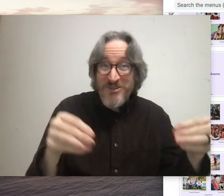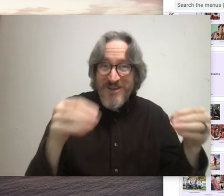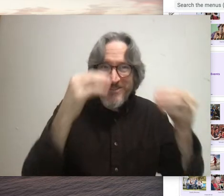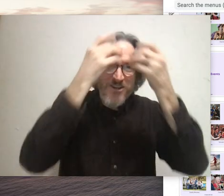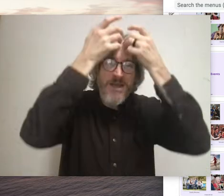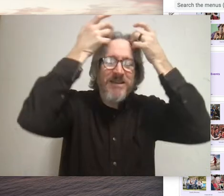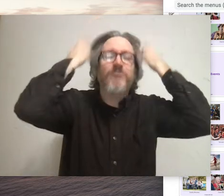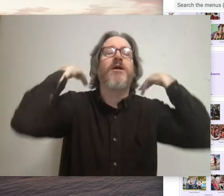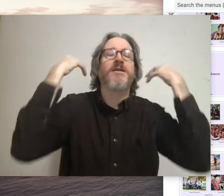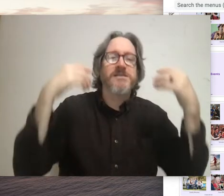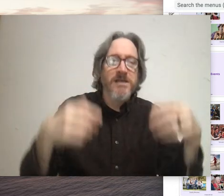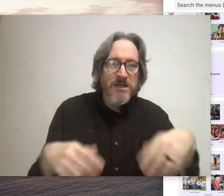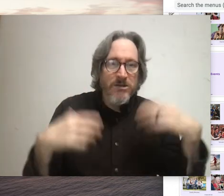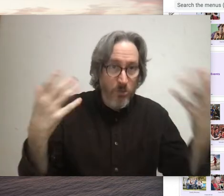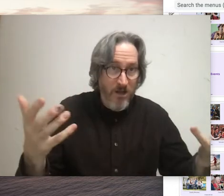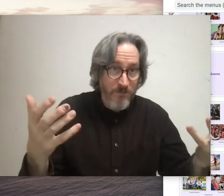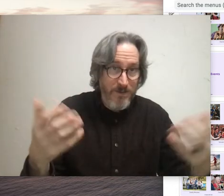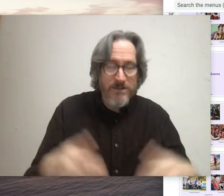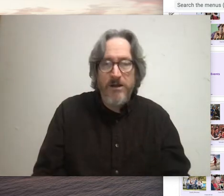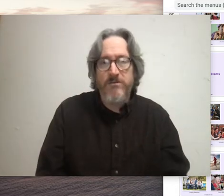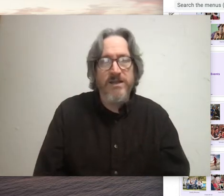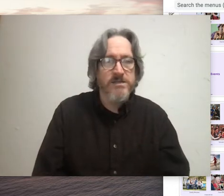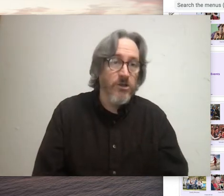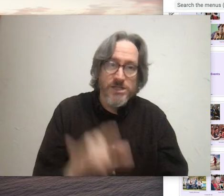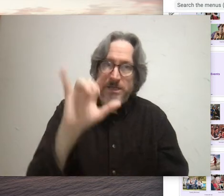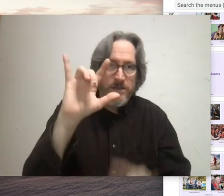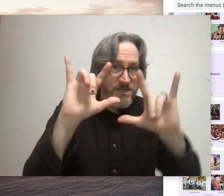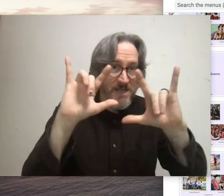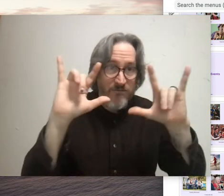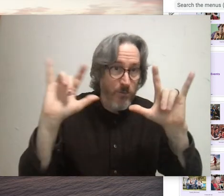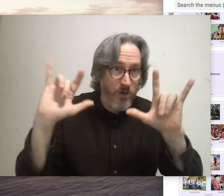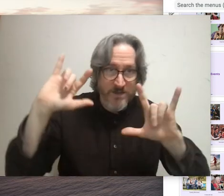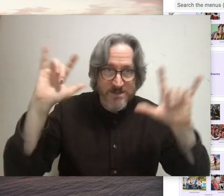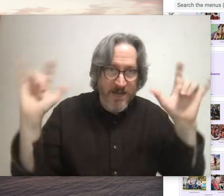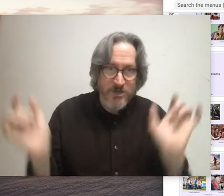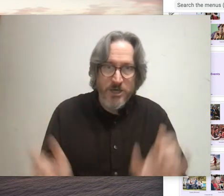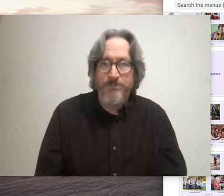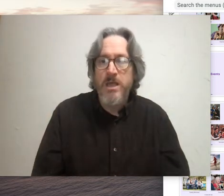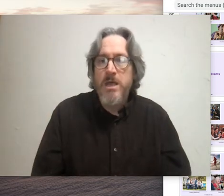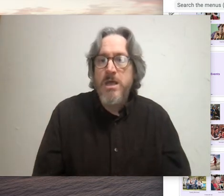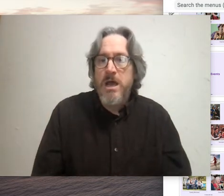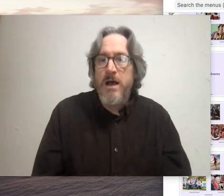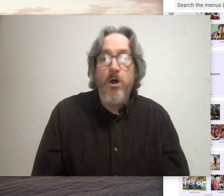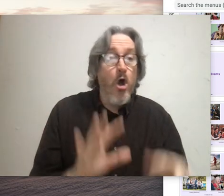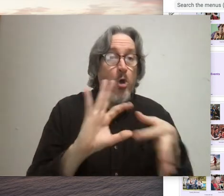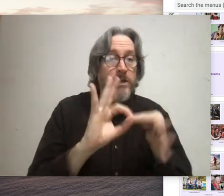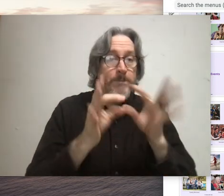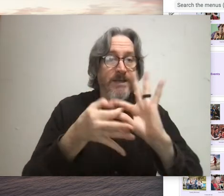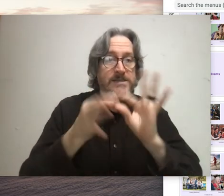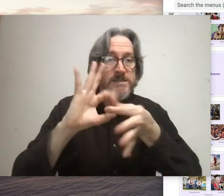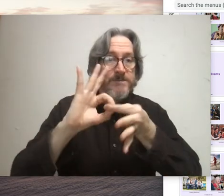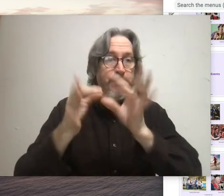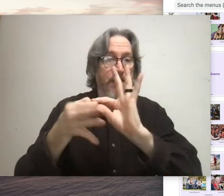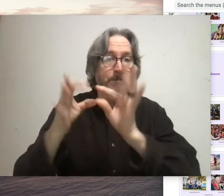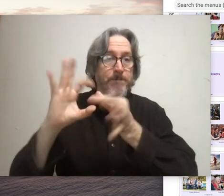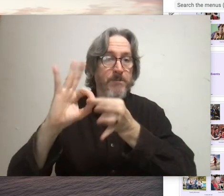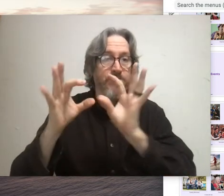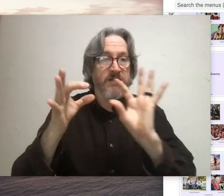entrepreneurs, people who have make deaf products will often be there. Things you'll see this everywhere. This little hand shape.